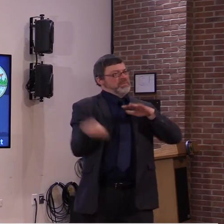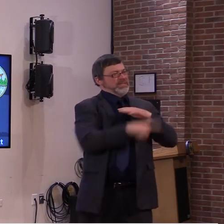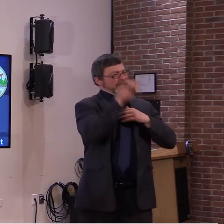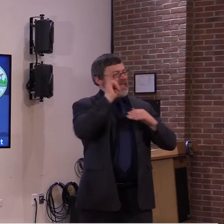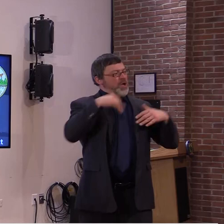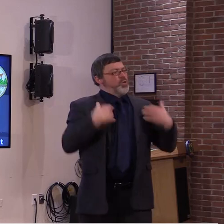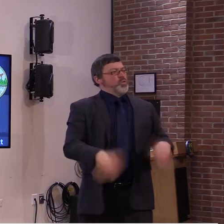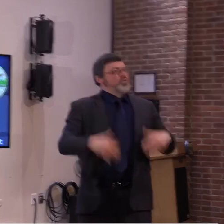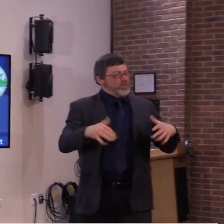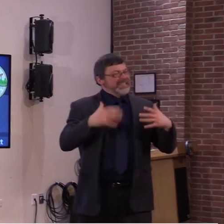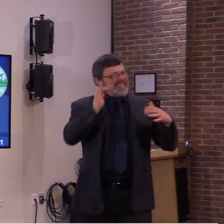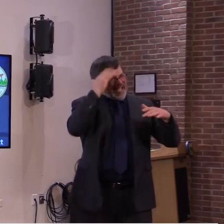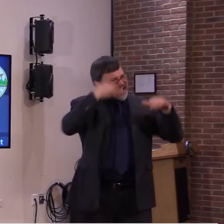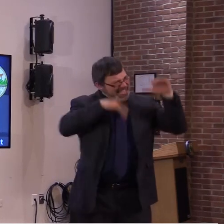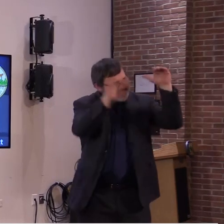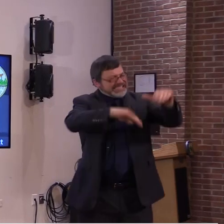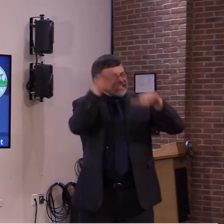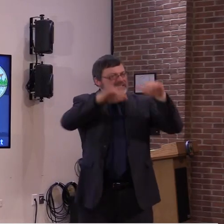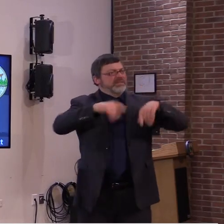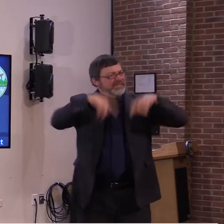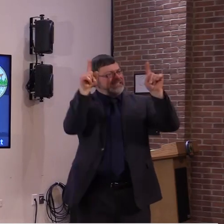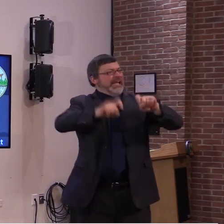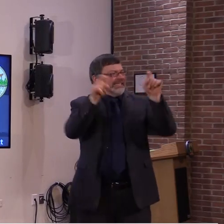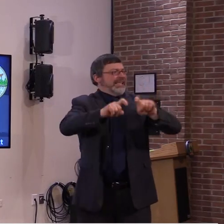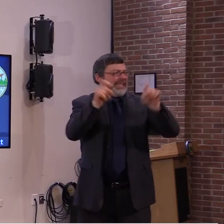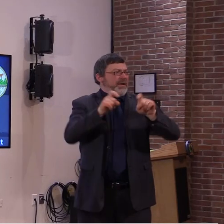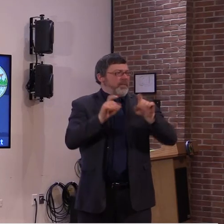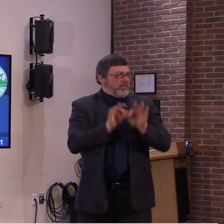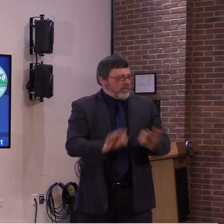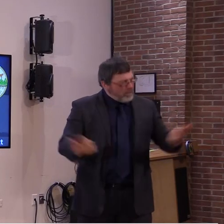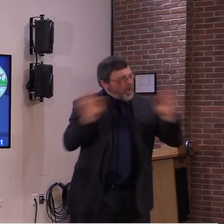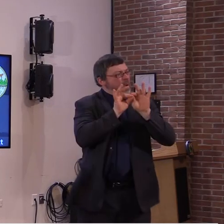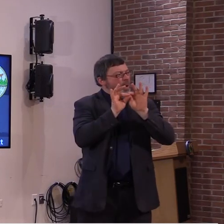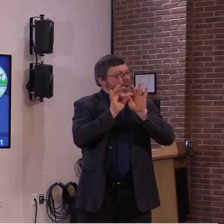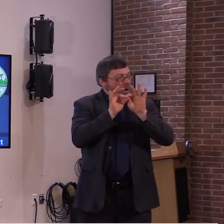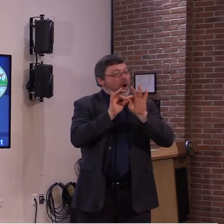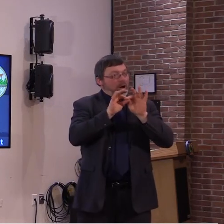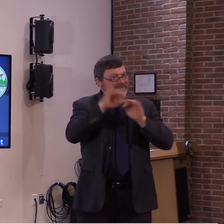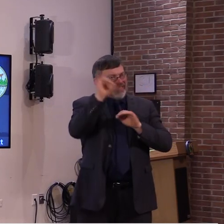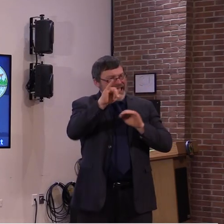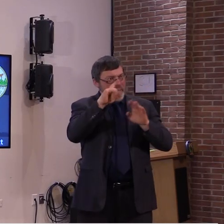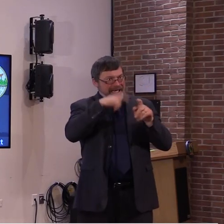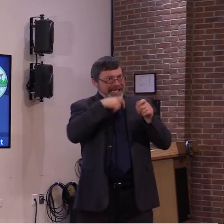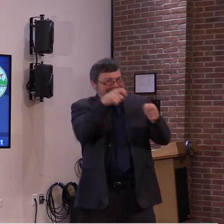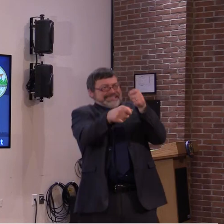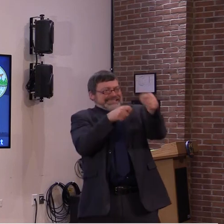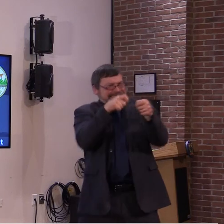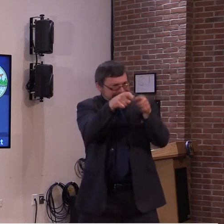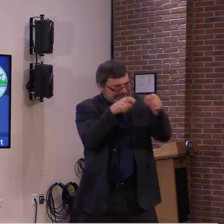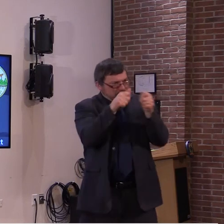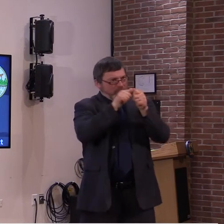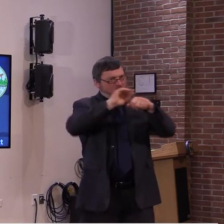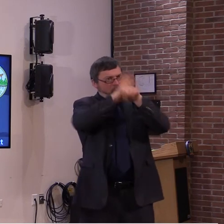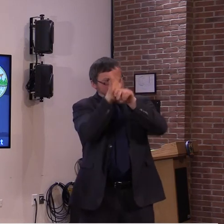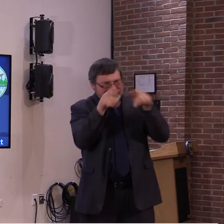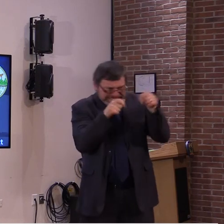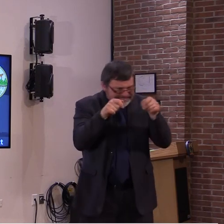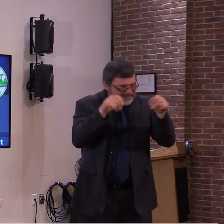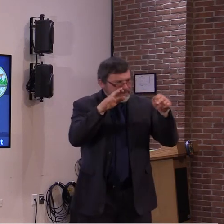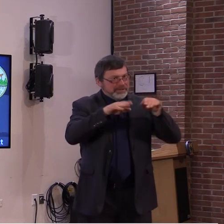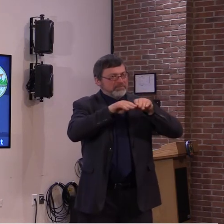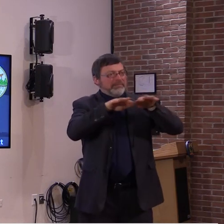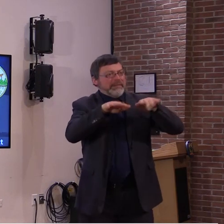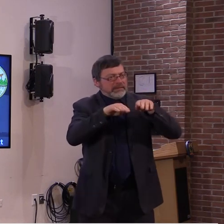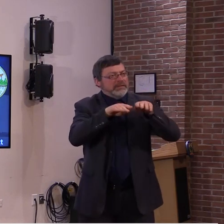from being transmitted from one unsuspecting Vermonter to another, the more we can reduce the activity of the virus in